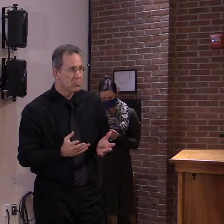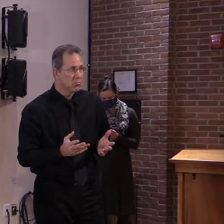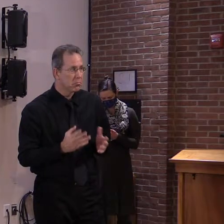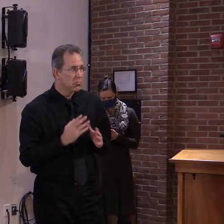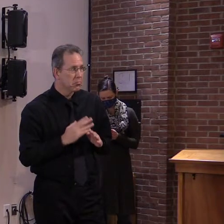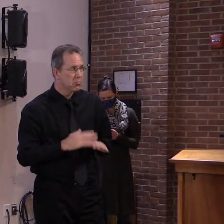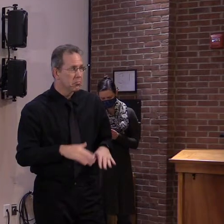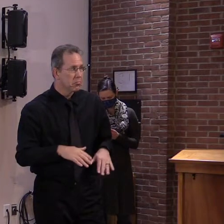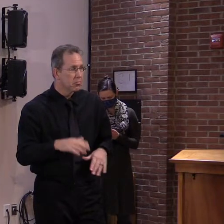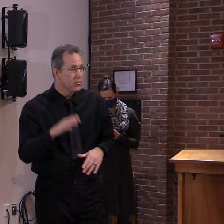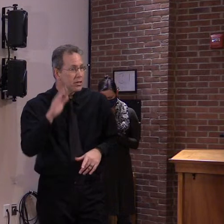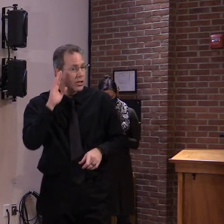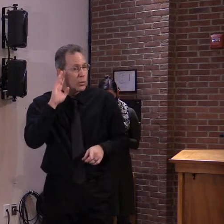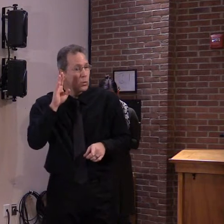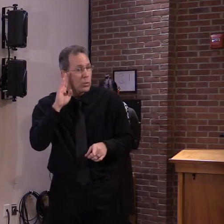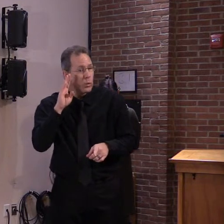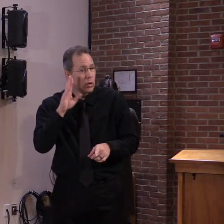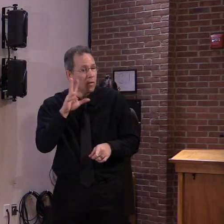Guy Page.